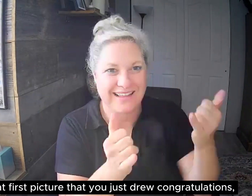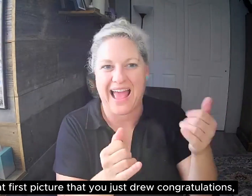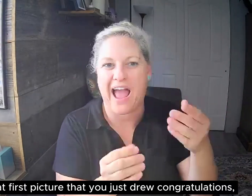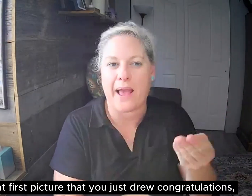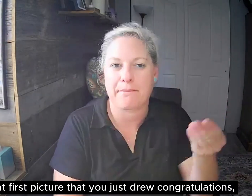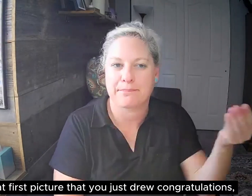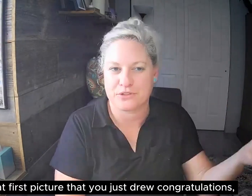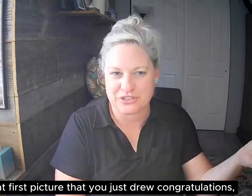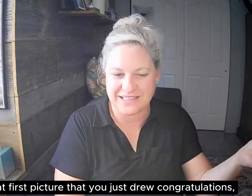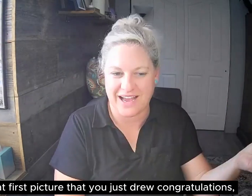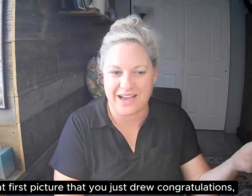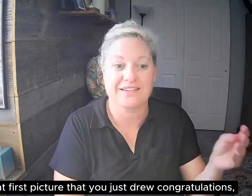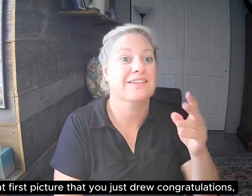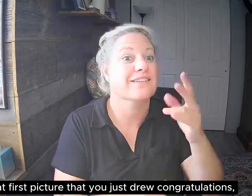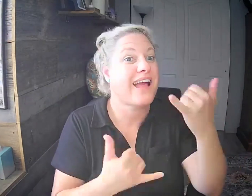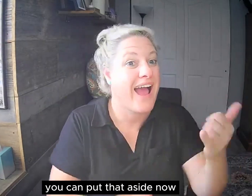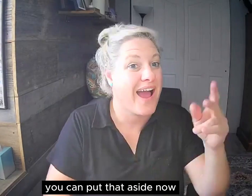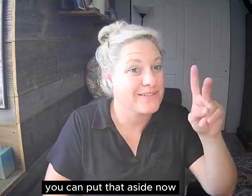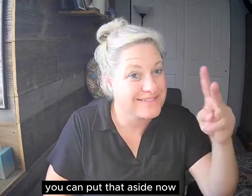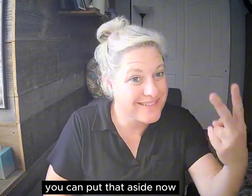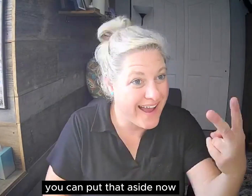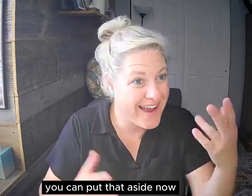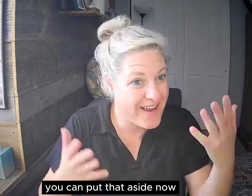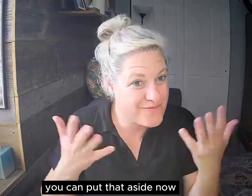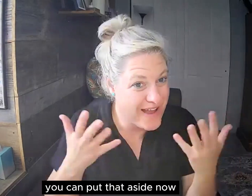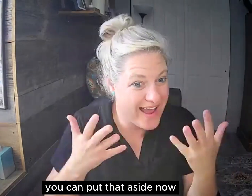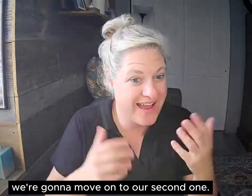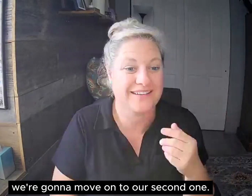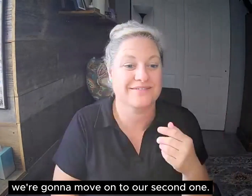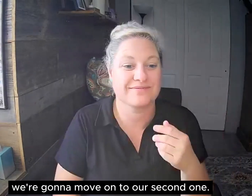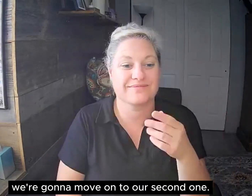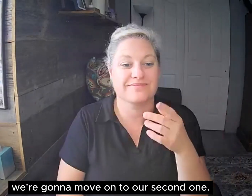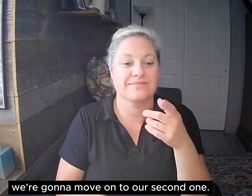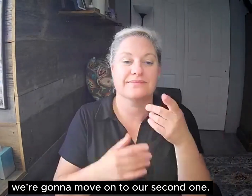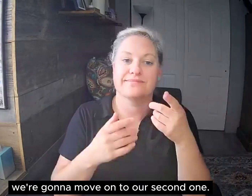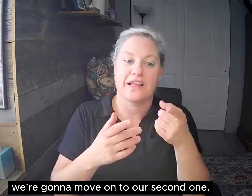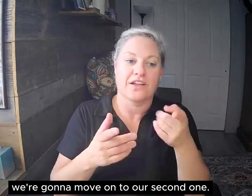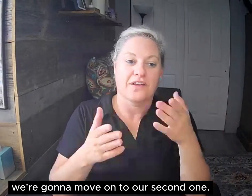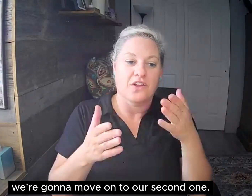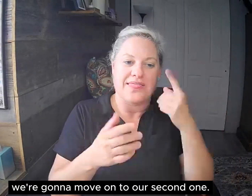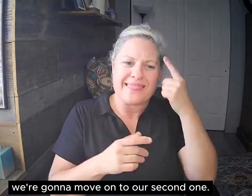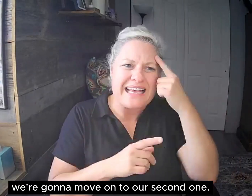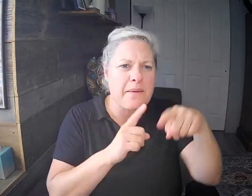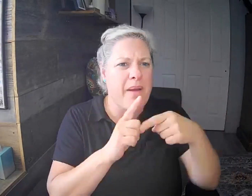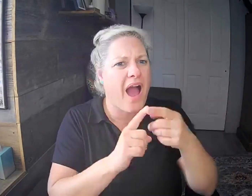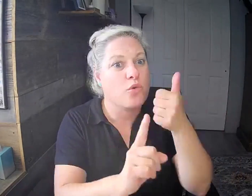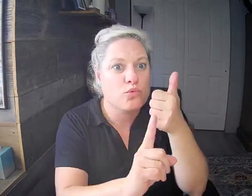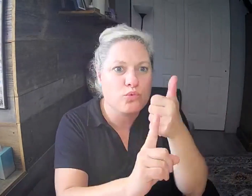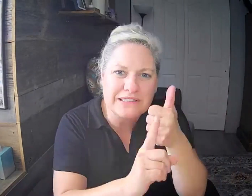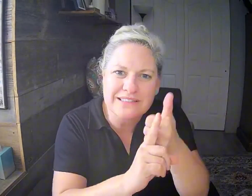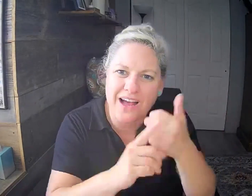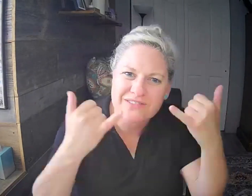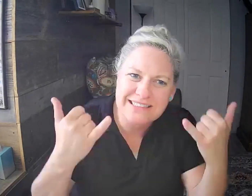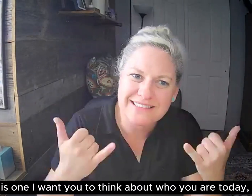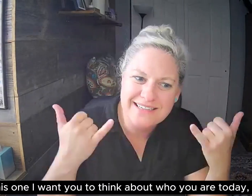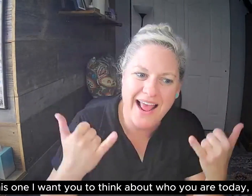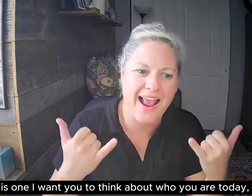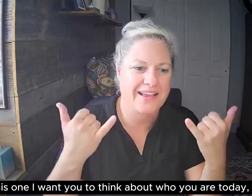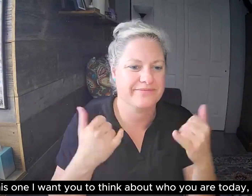just drew, congratulations. You can put that aside. Now we're going to move on to our second one. For this one, I want